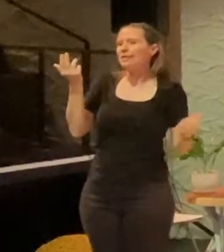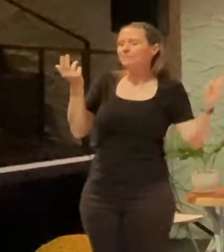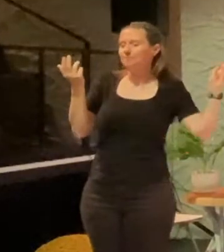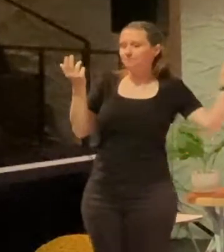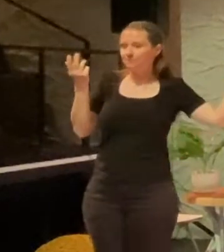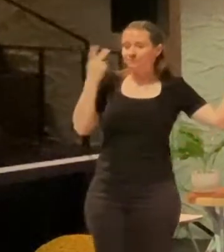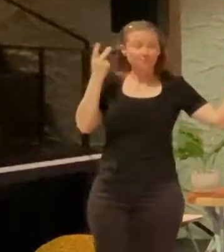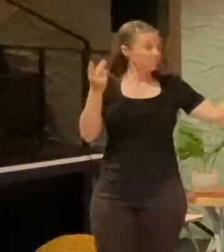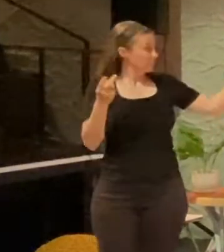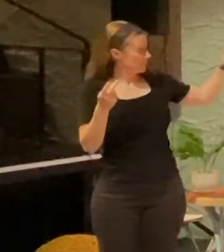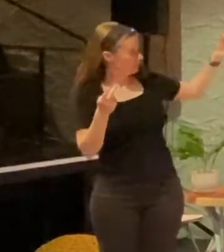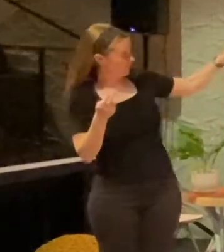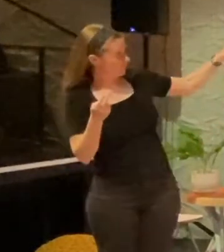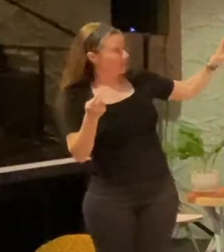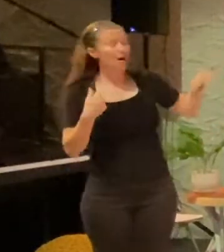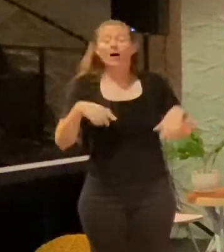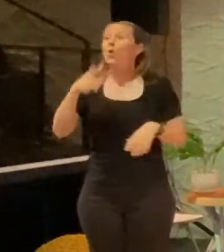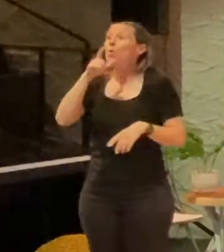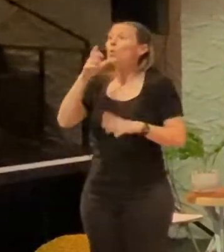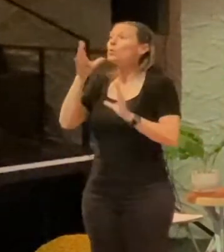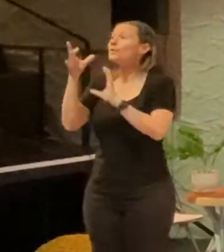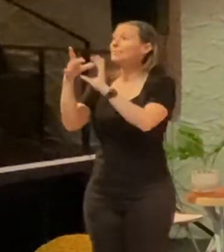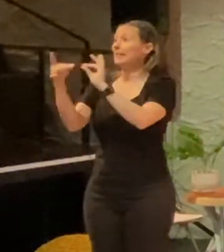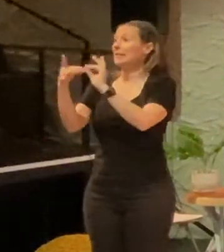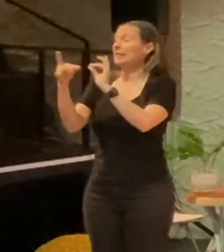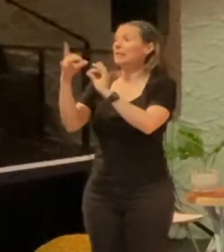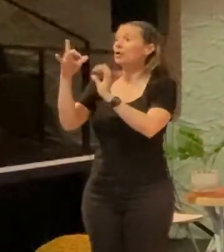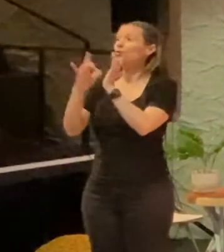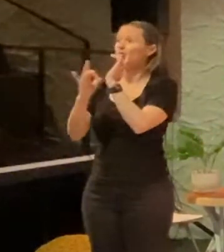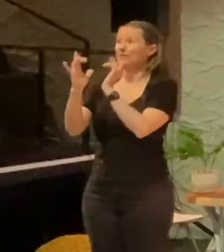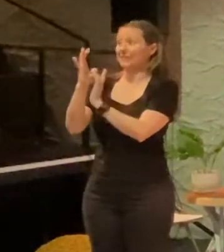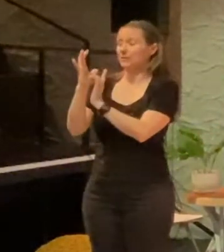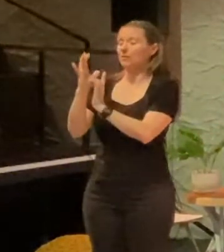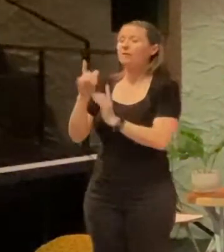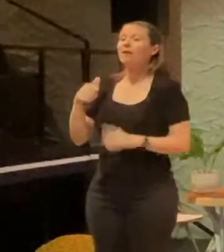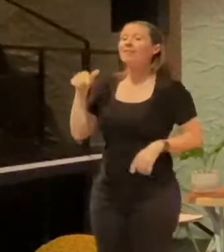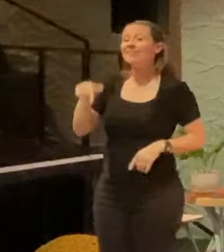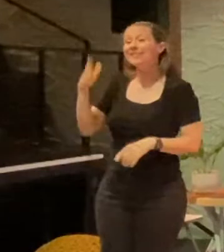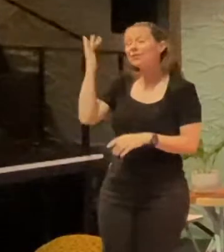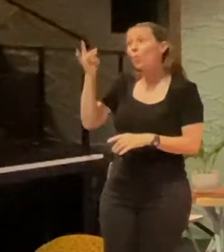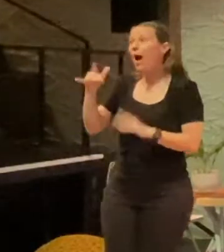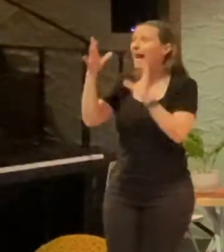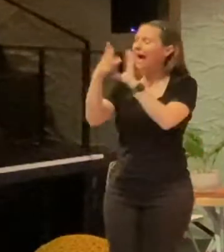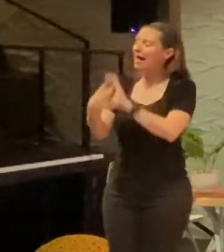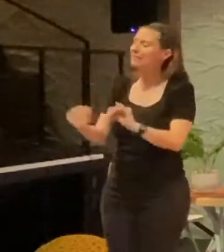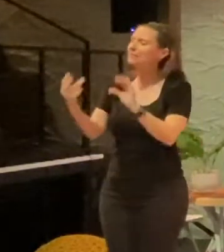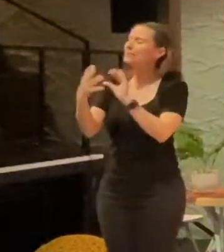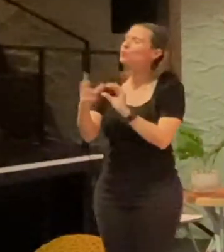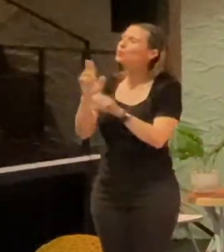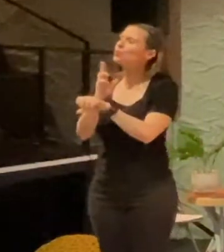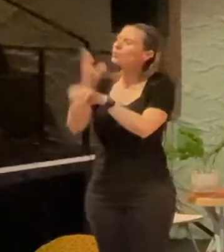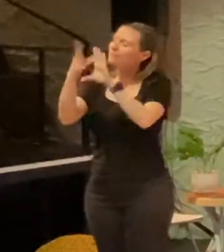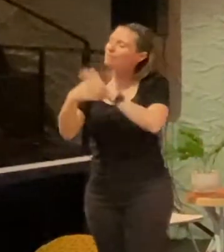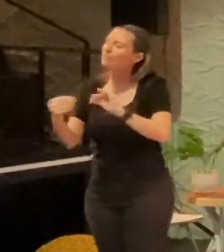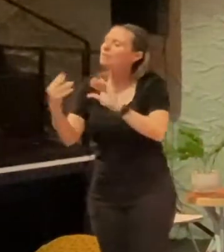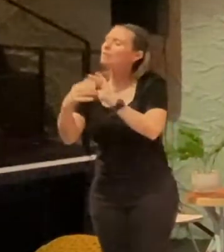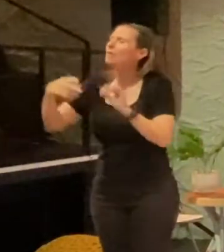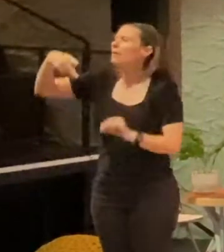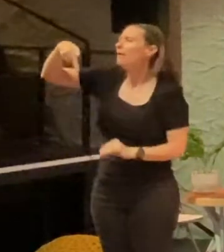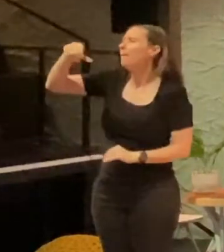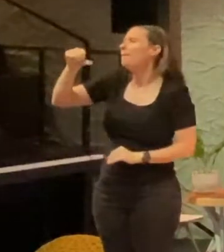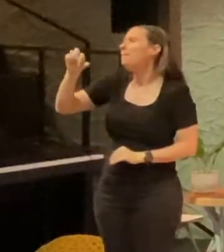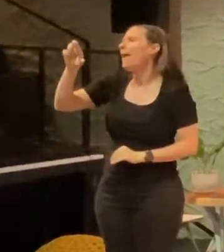Matthew 13, this is Jesus speaking, by the way. He says, this is why I speak to them in parables. Which parables, if you don't know what that is, they were like